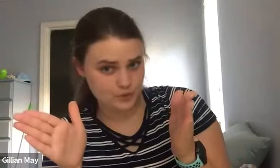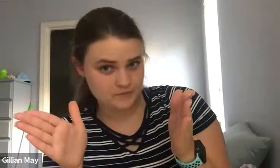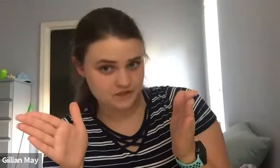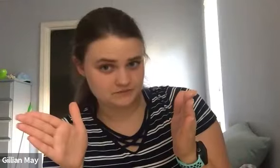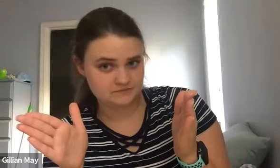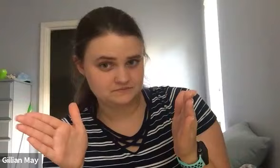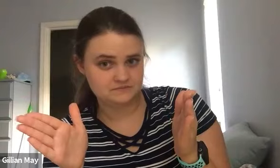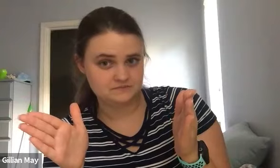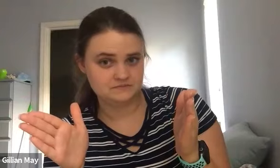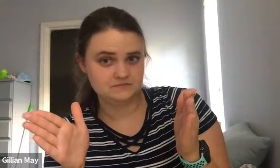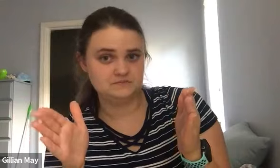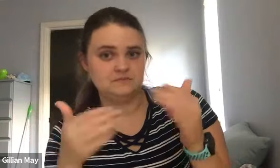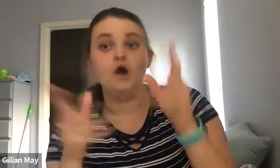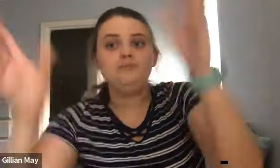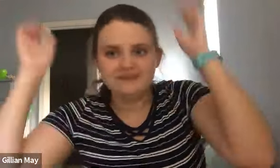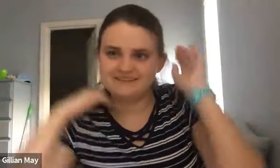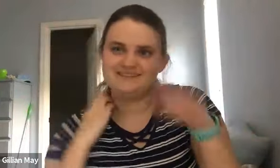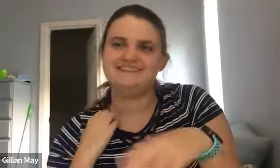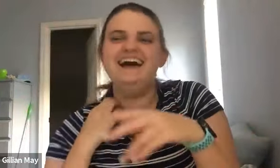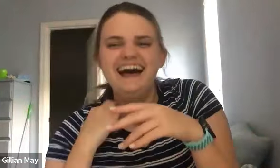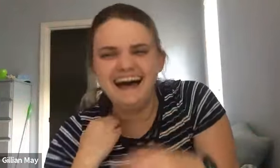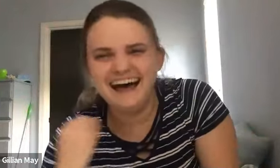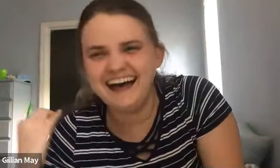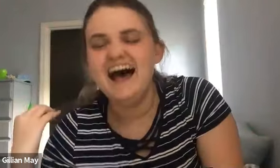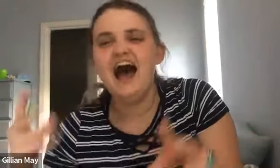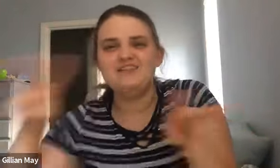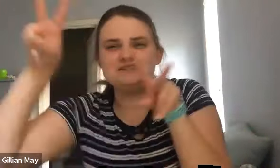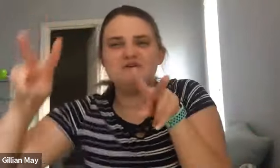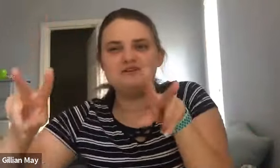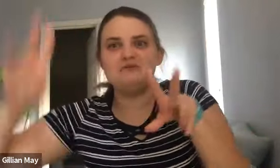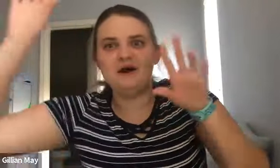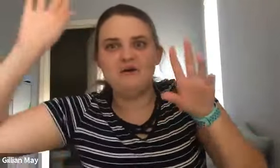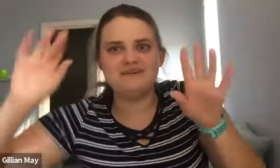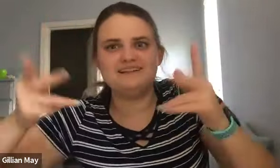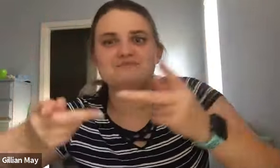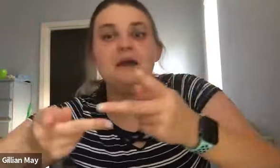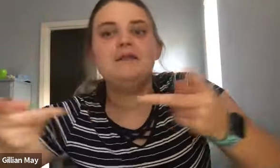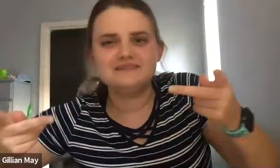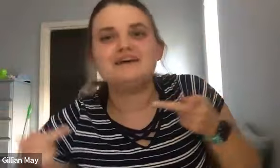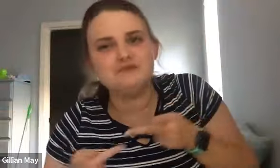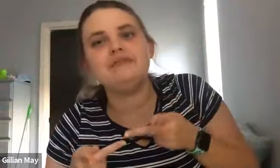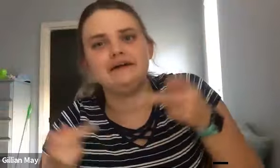Room. Oh my goodness. I looked at both of you and I went, oh, I realized something. The sign for